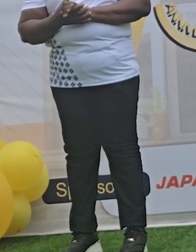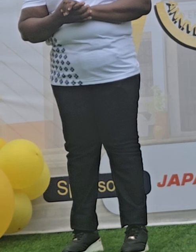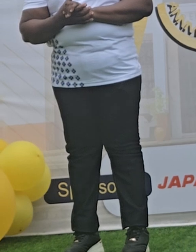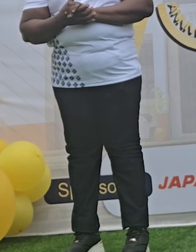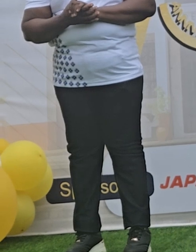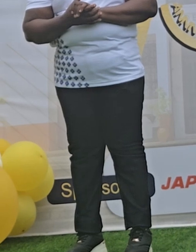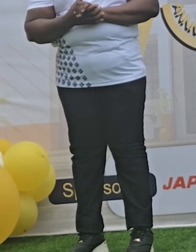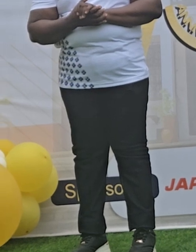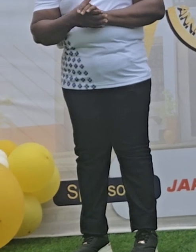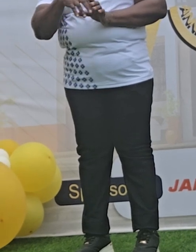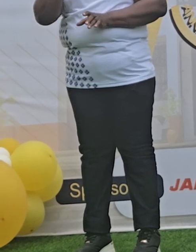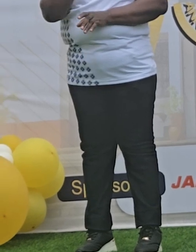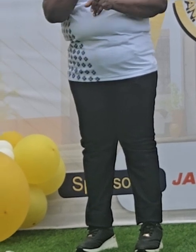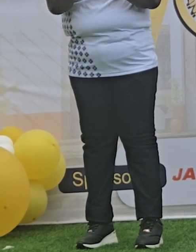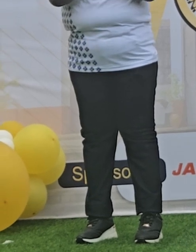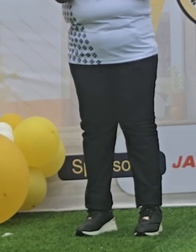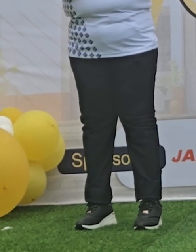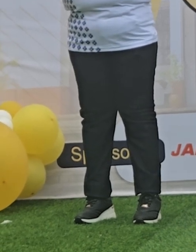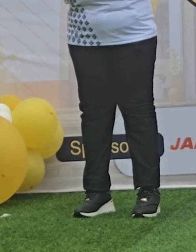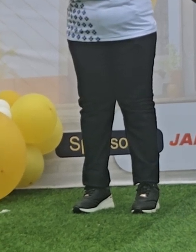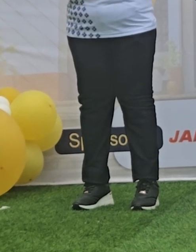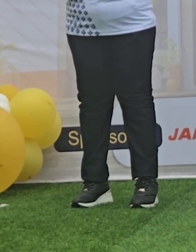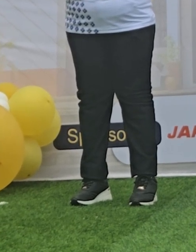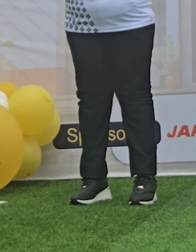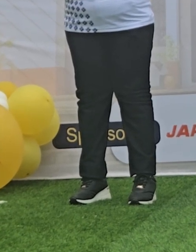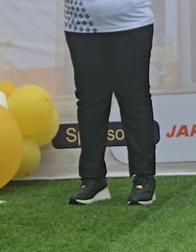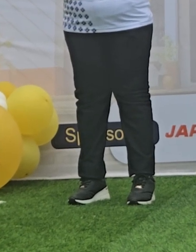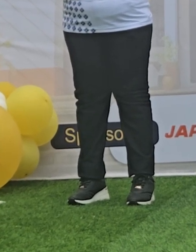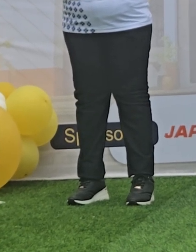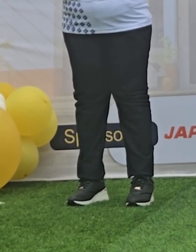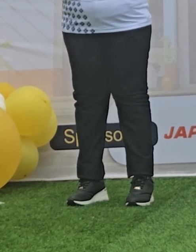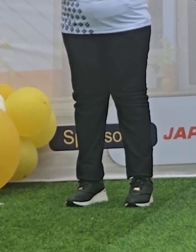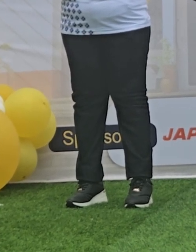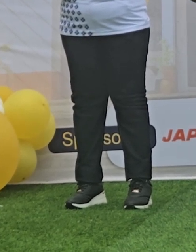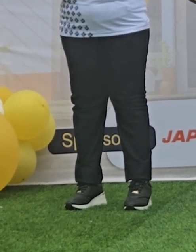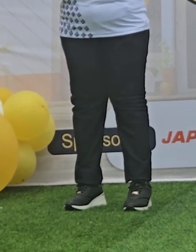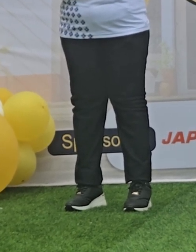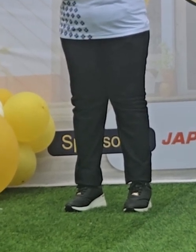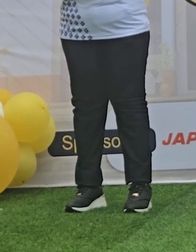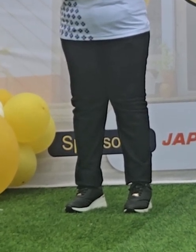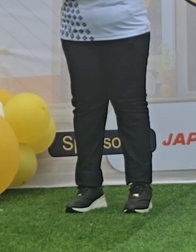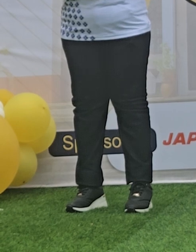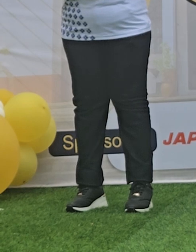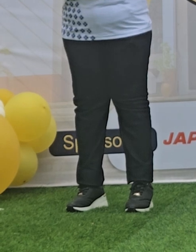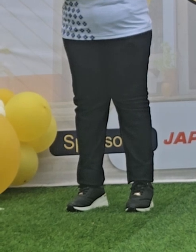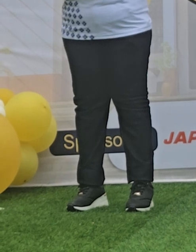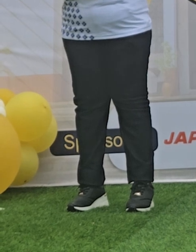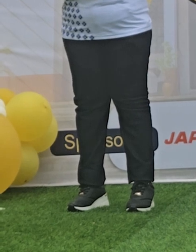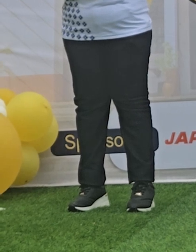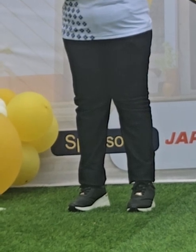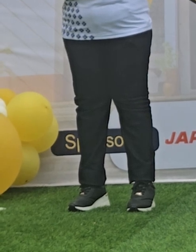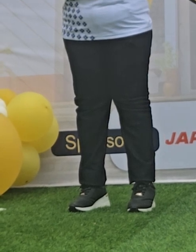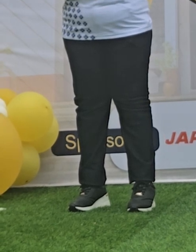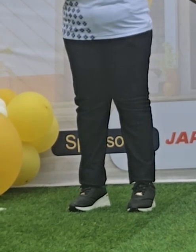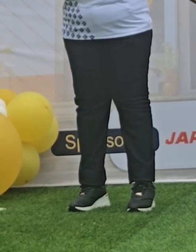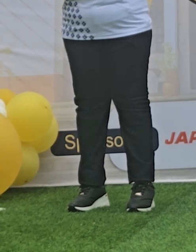So that was the situation with respect to the first, if you like, the first 1.5 decades